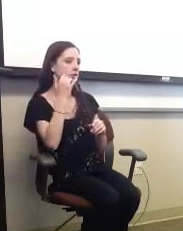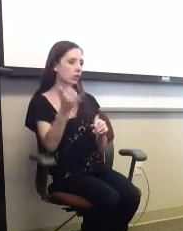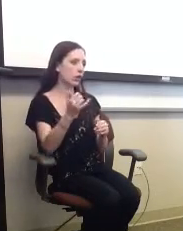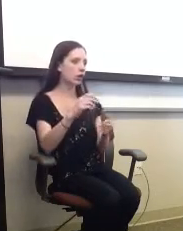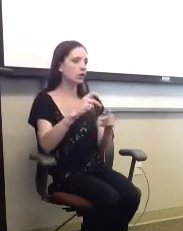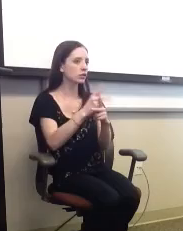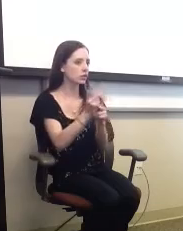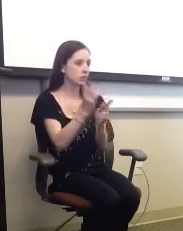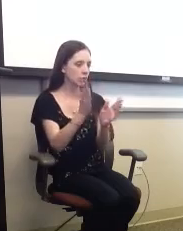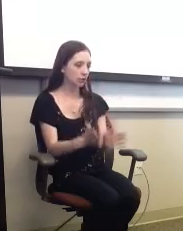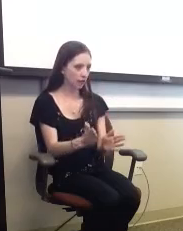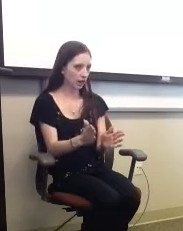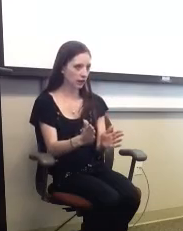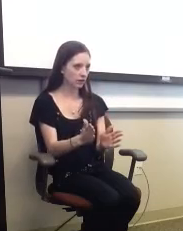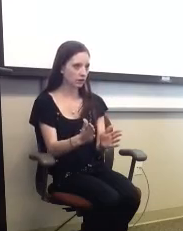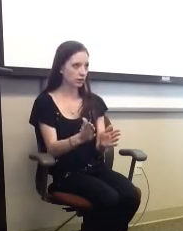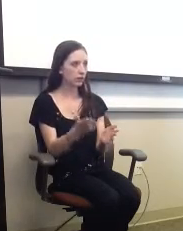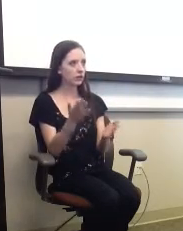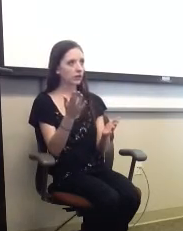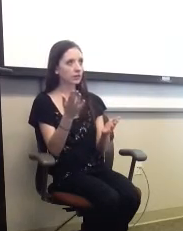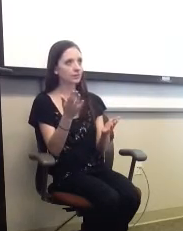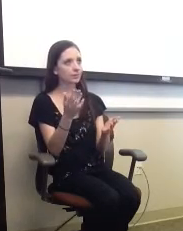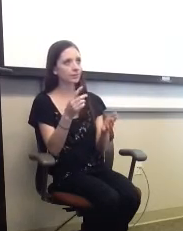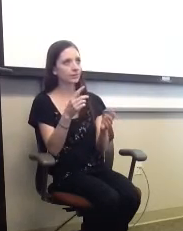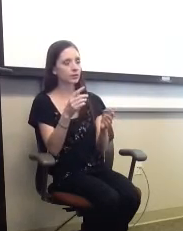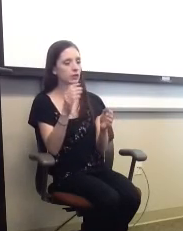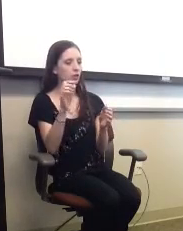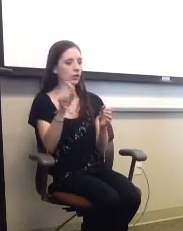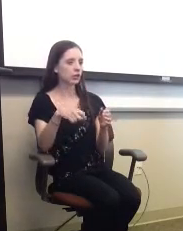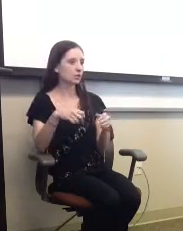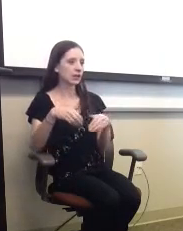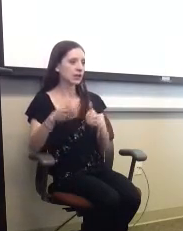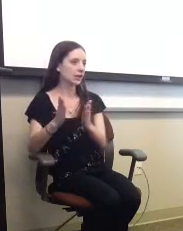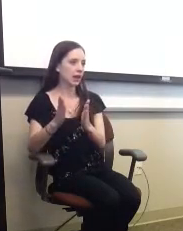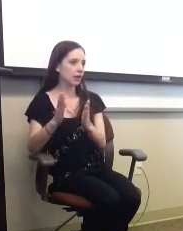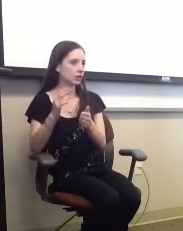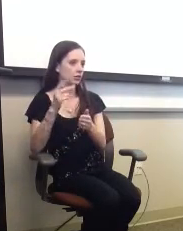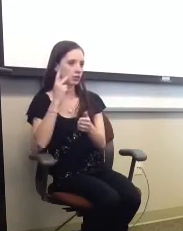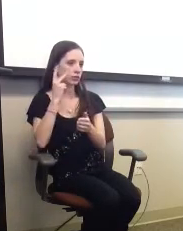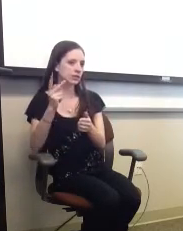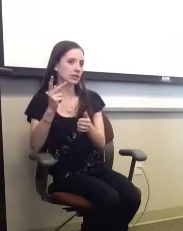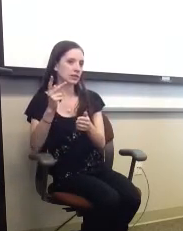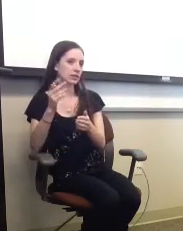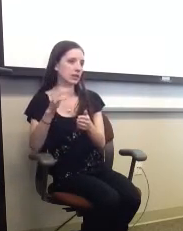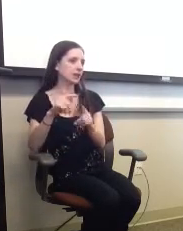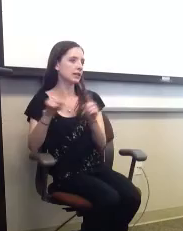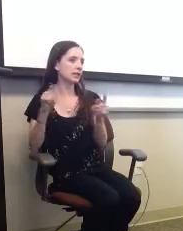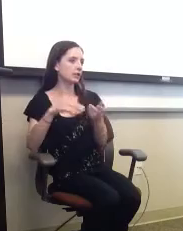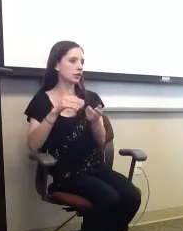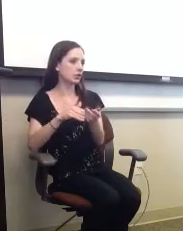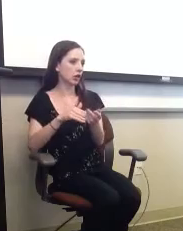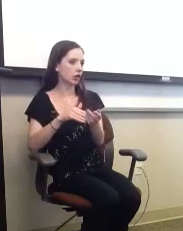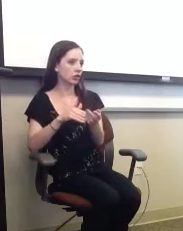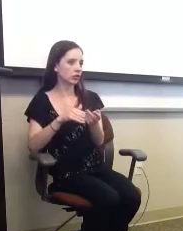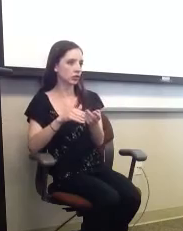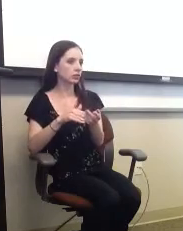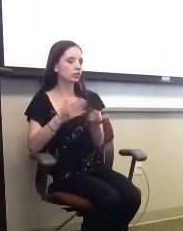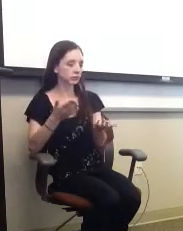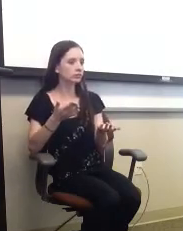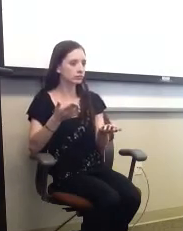even though he's seeing Dr. Rich instead of Dr. Tanner. And that's okay. And then they